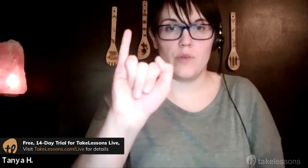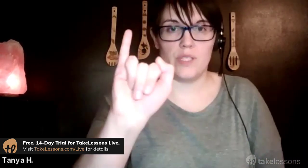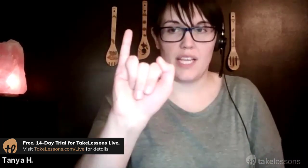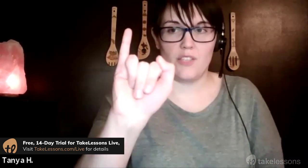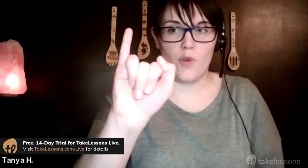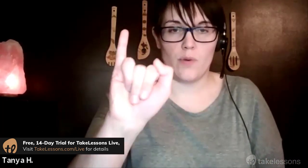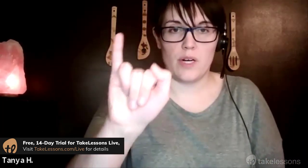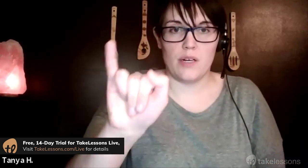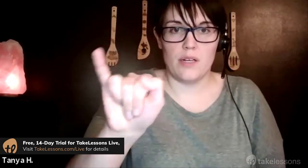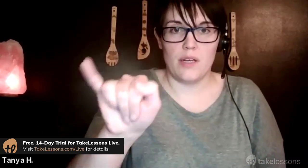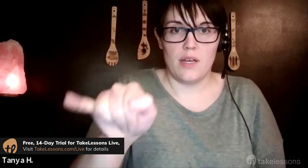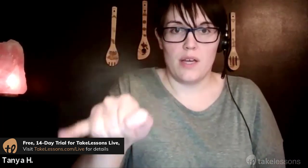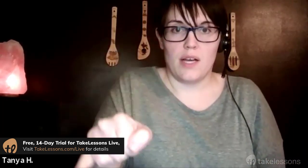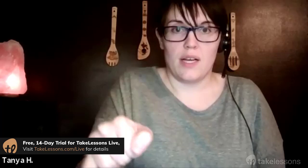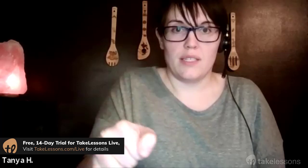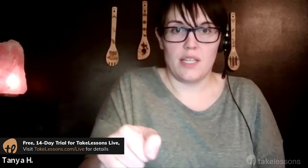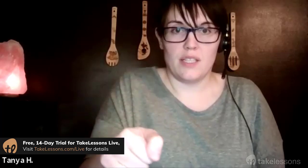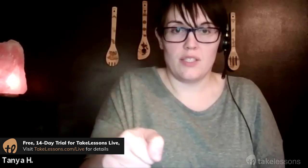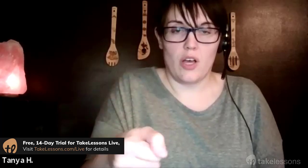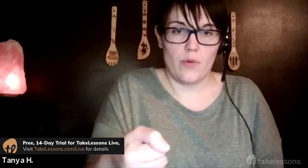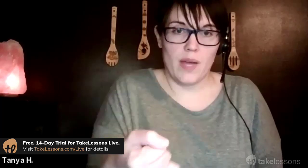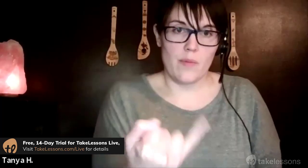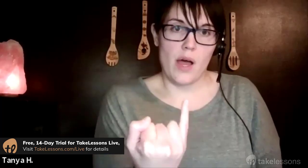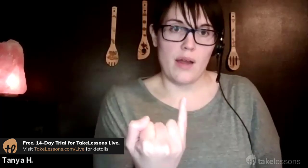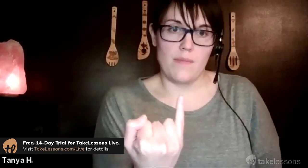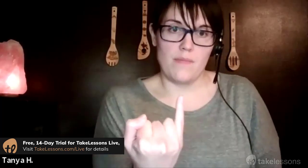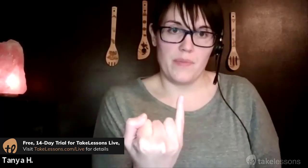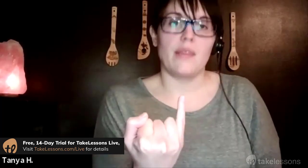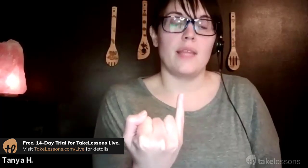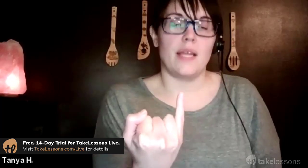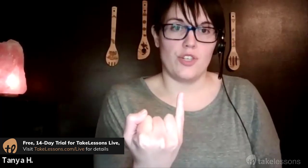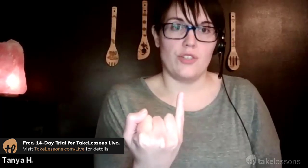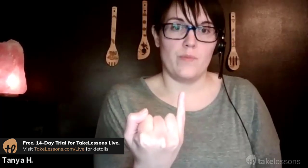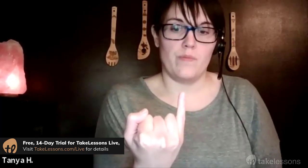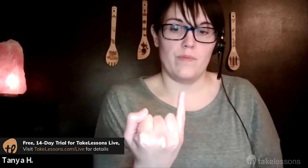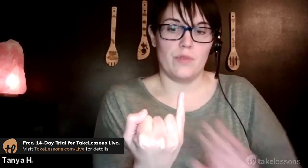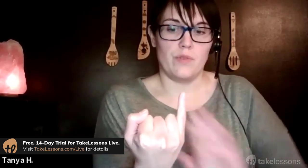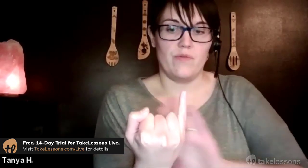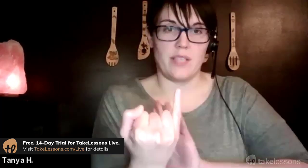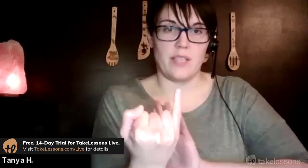stays forward until it's all the way at the bottom, and then it turns facing you.